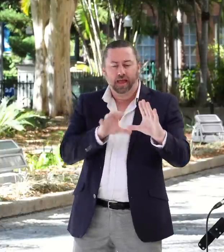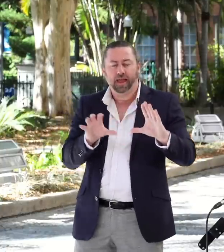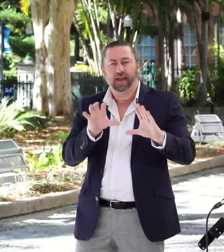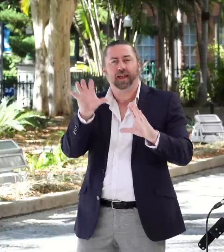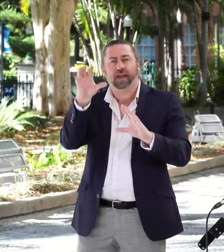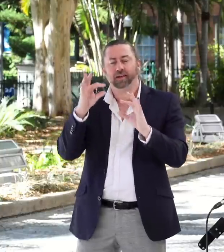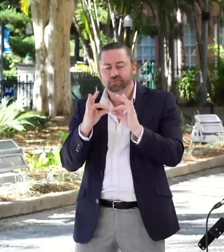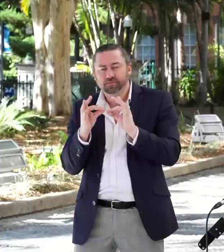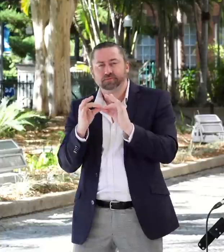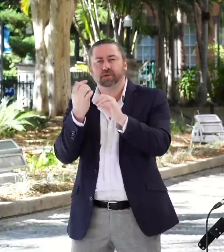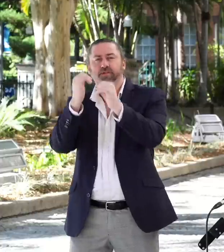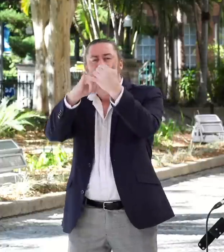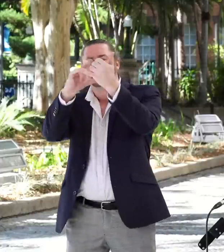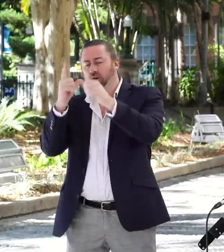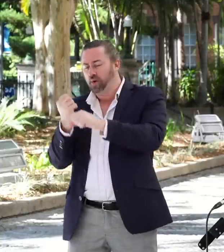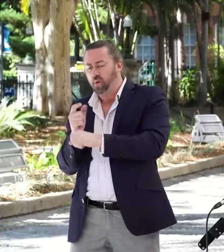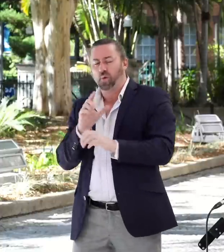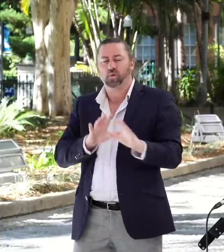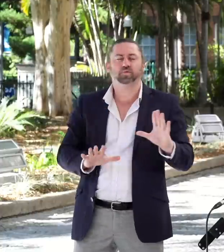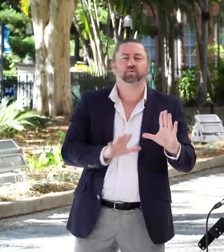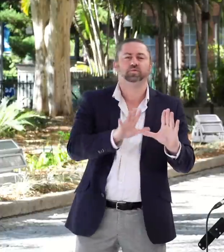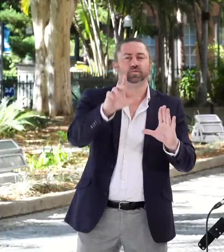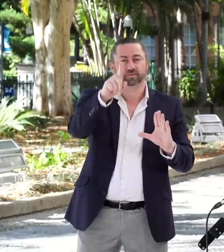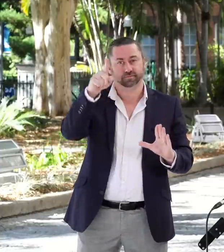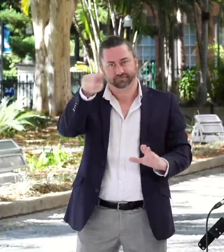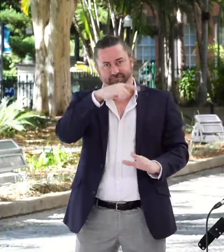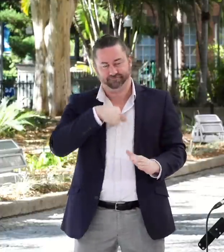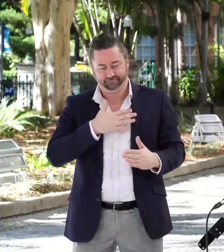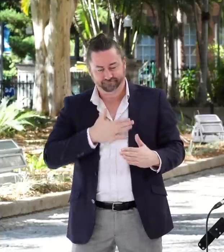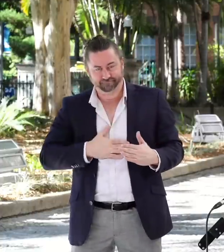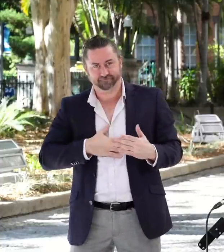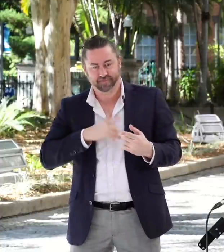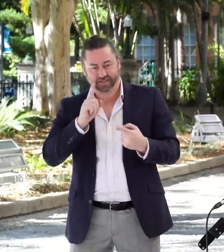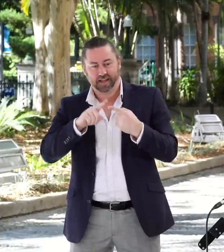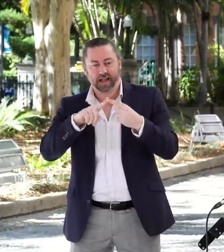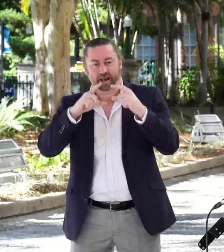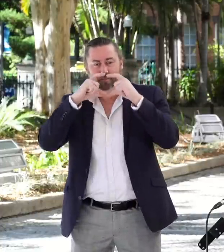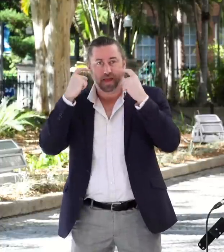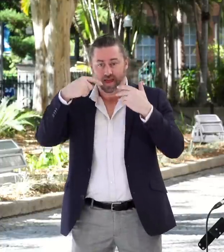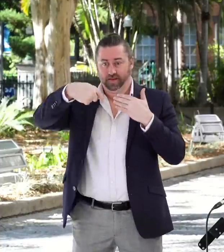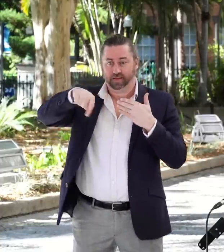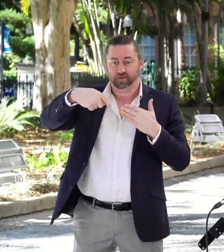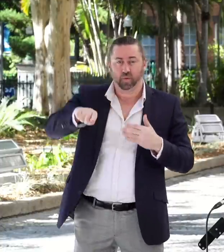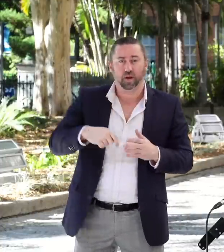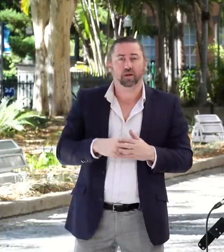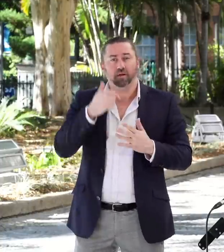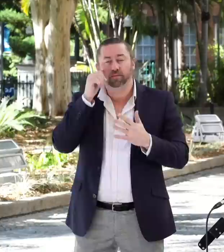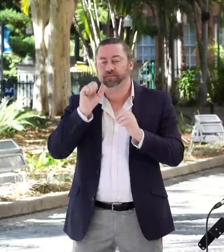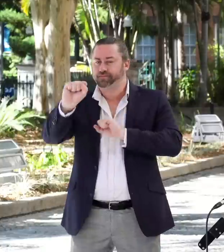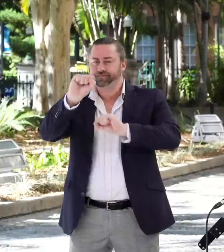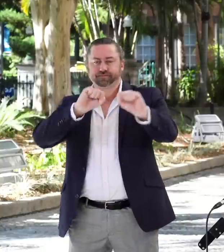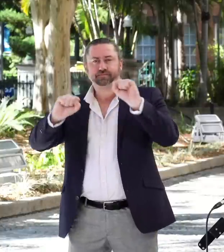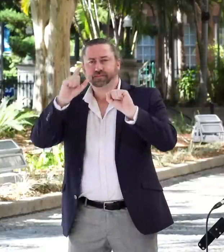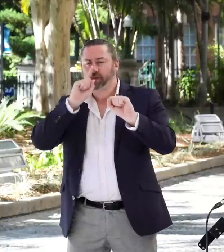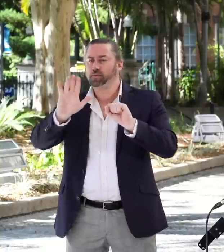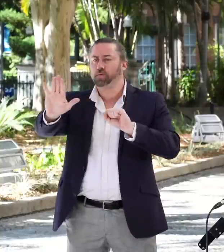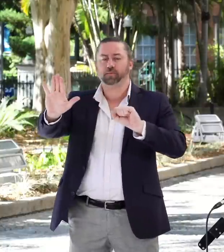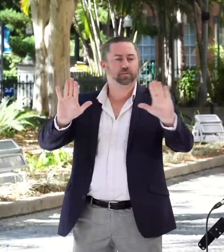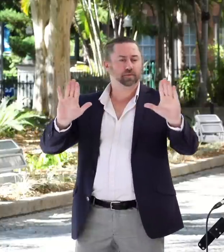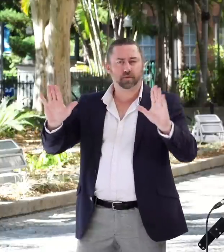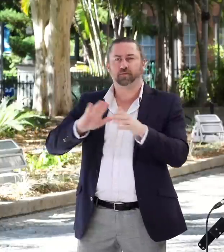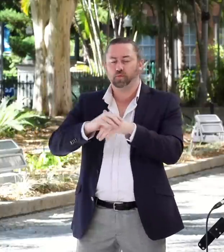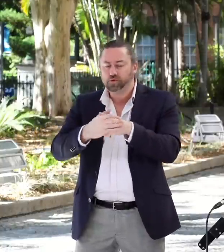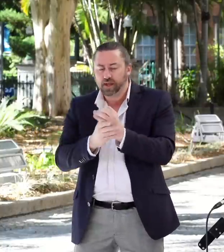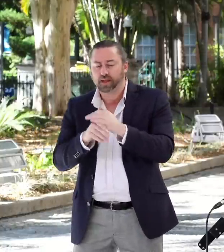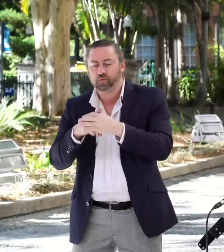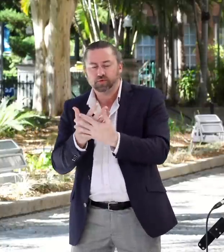still required. And please, everyone, follow the social distancing, good hand hygiene and staying home when you're unwell and